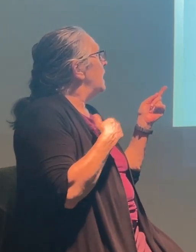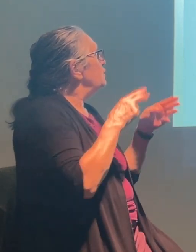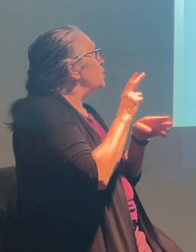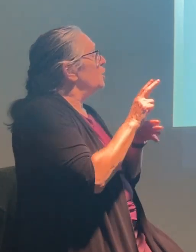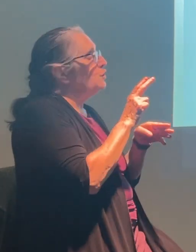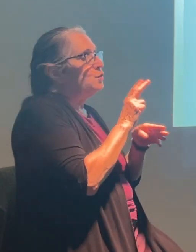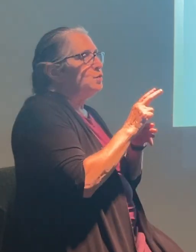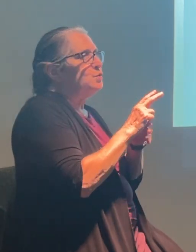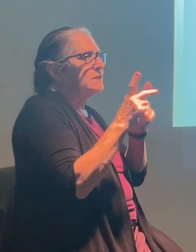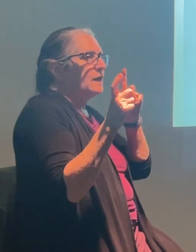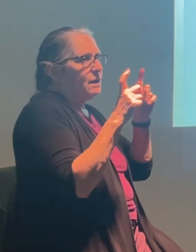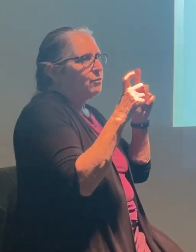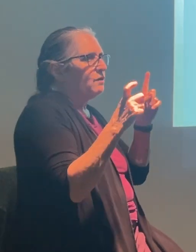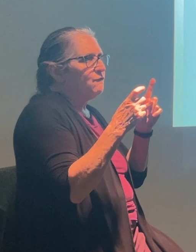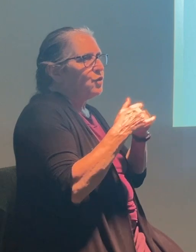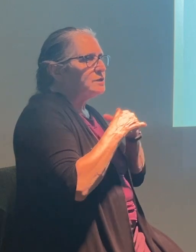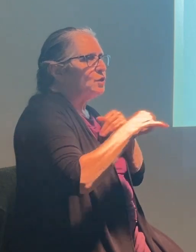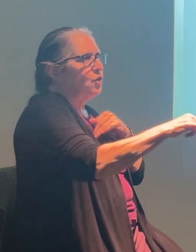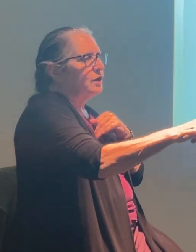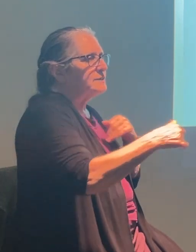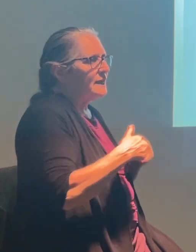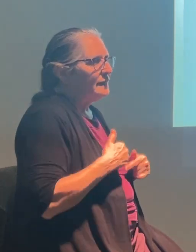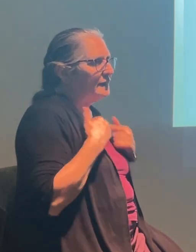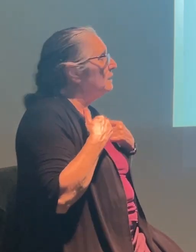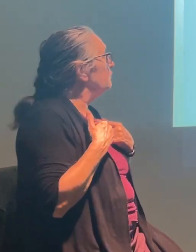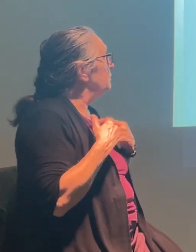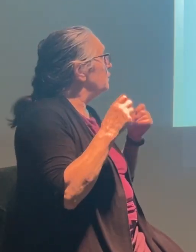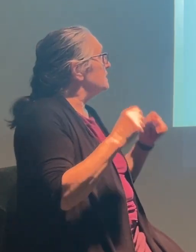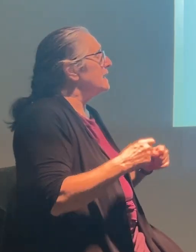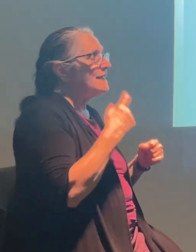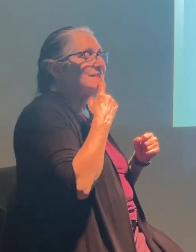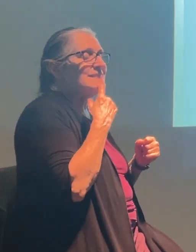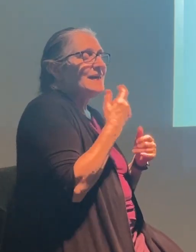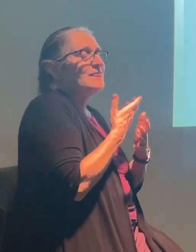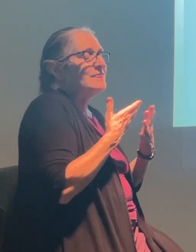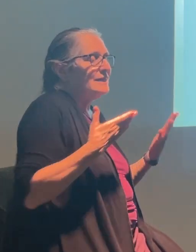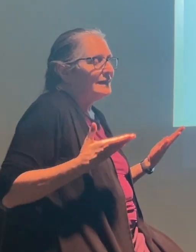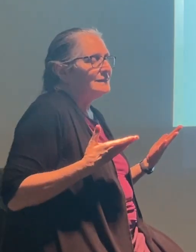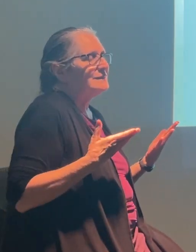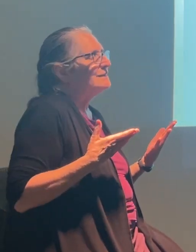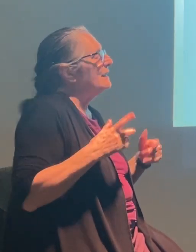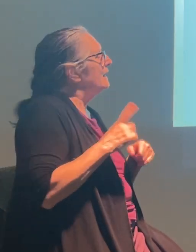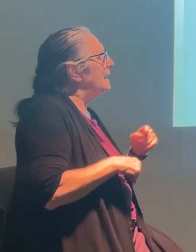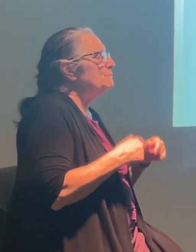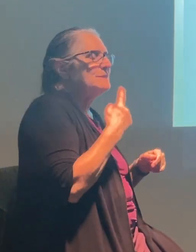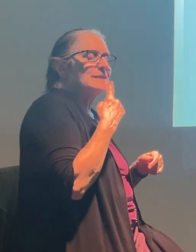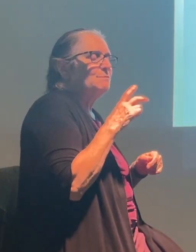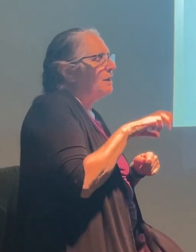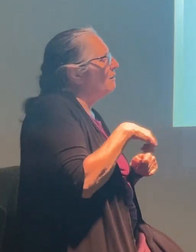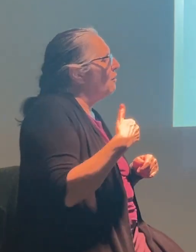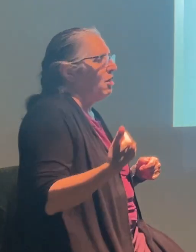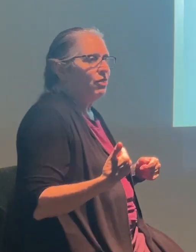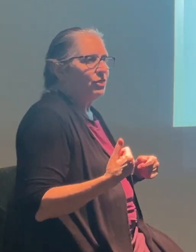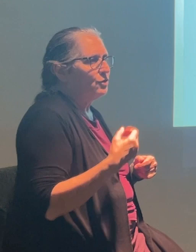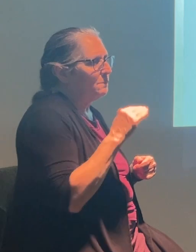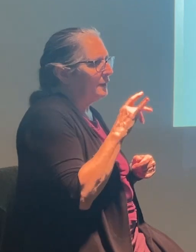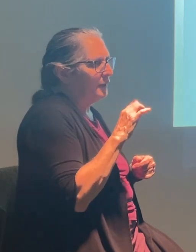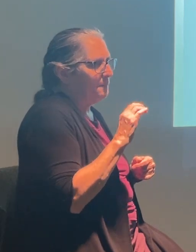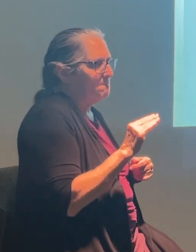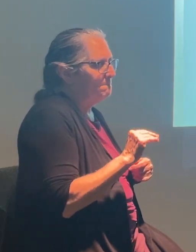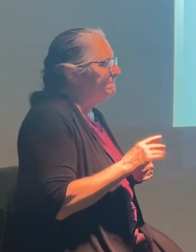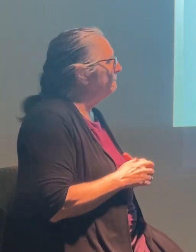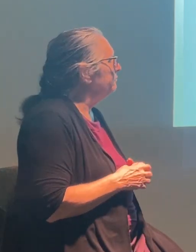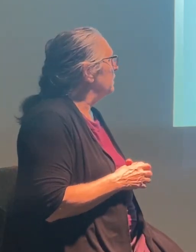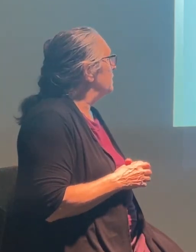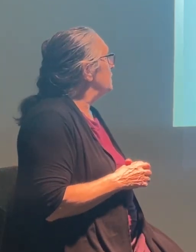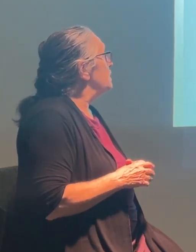the camera as long as I live, for I can say things that cannot be said with any other medium. So it's fashion